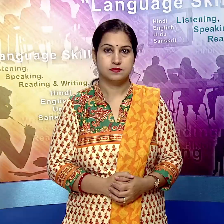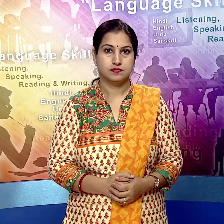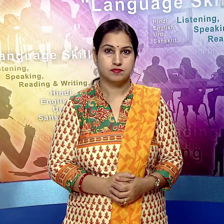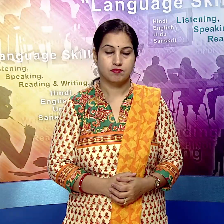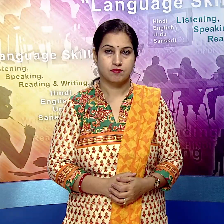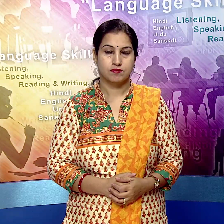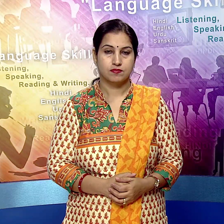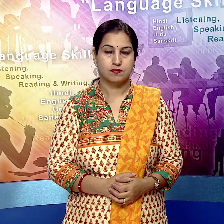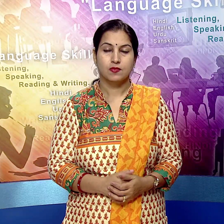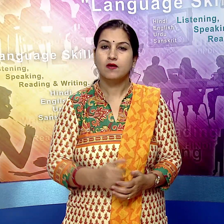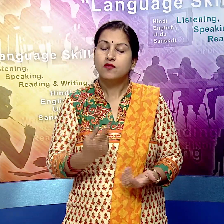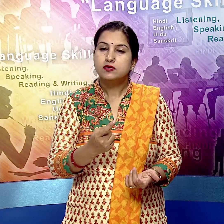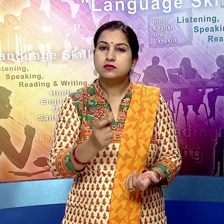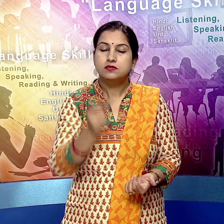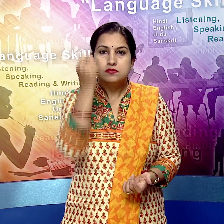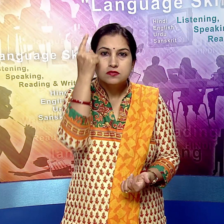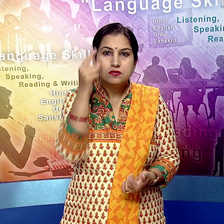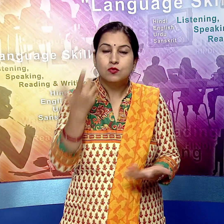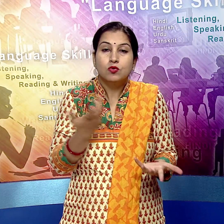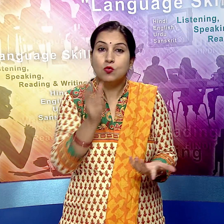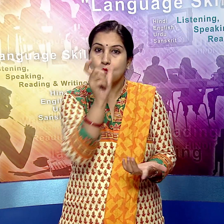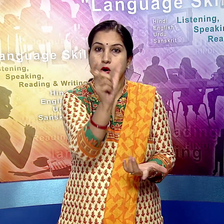Let us now understand the word food